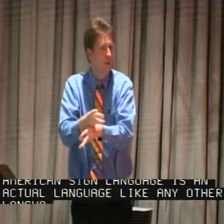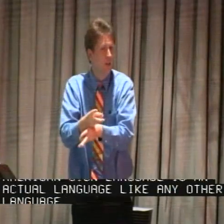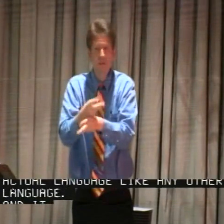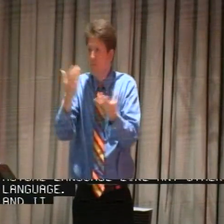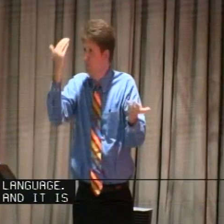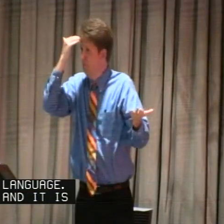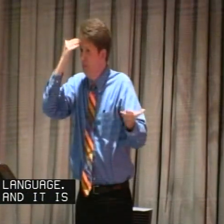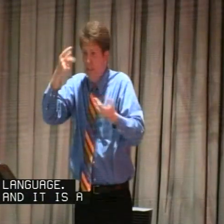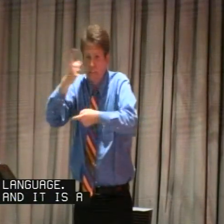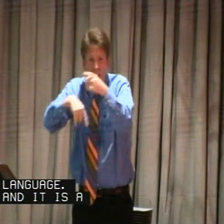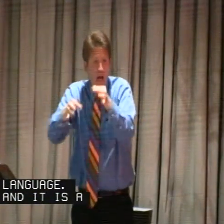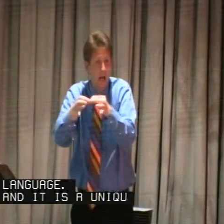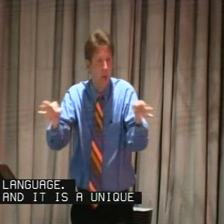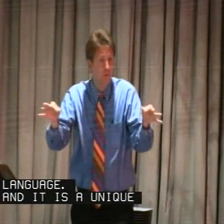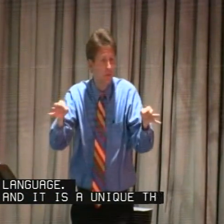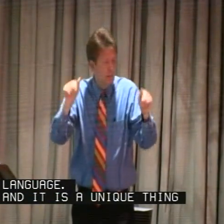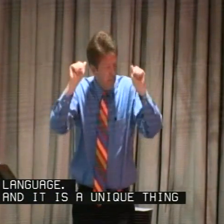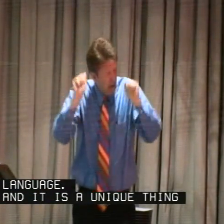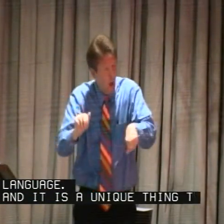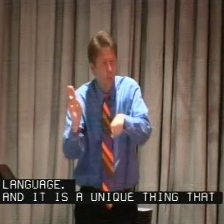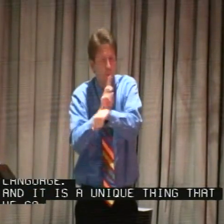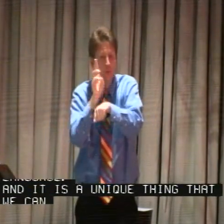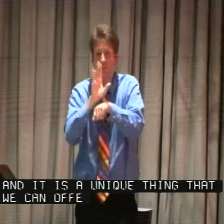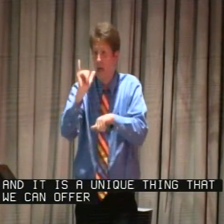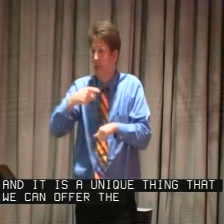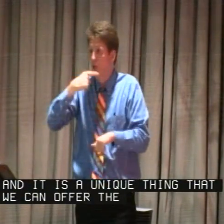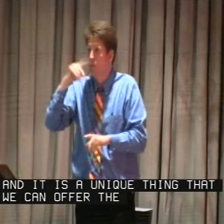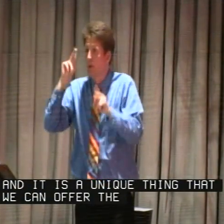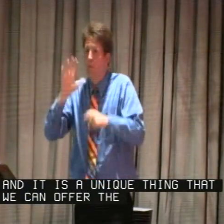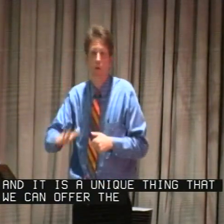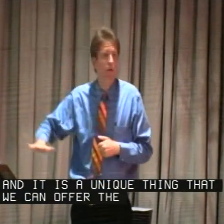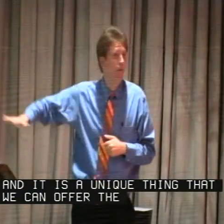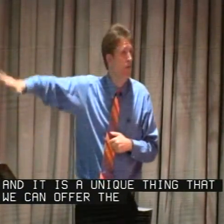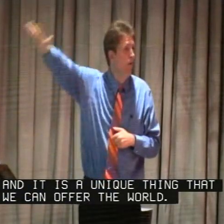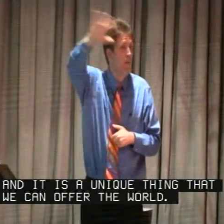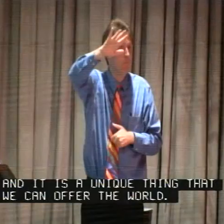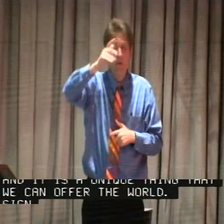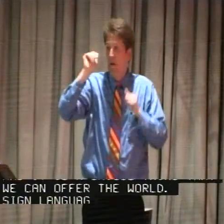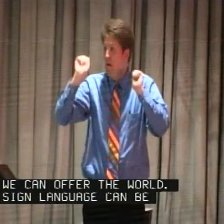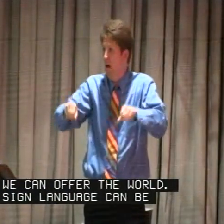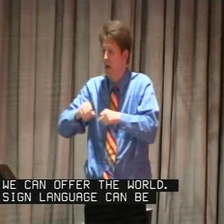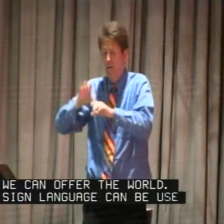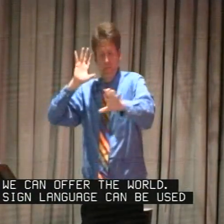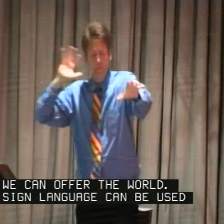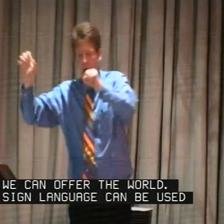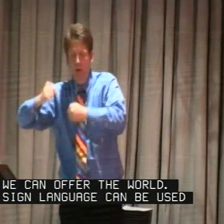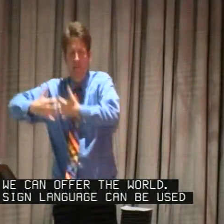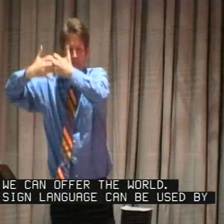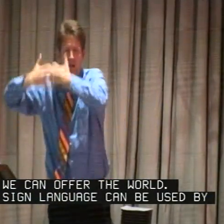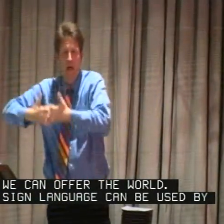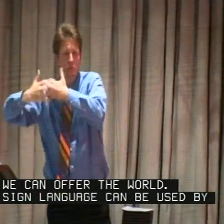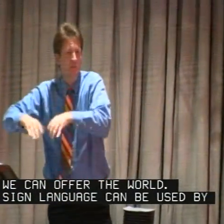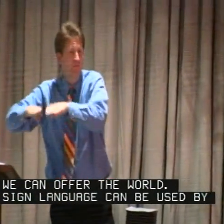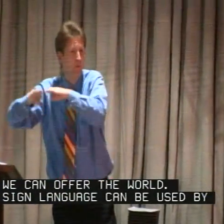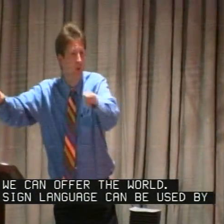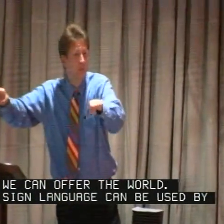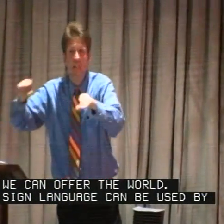thing that we can offer the world. Sign language can be used by hearing people, and it can be used